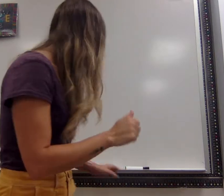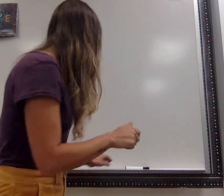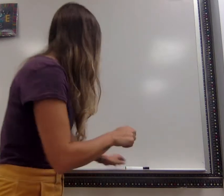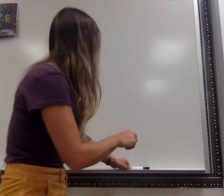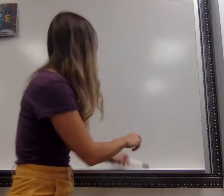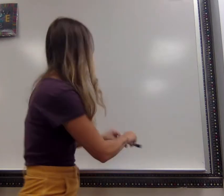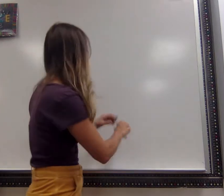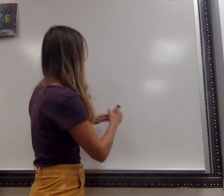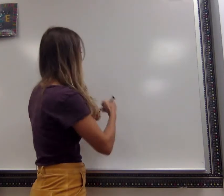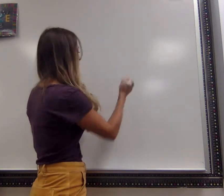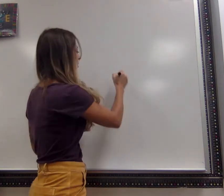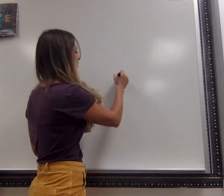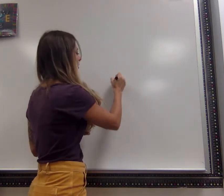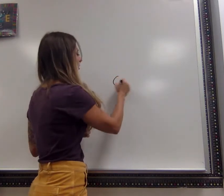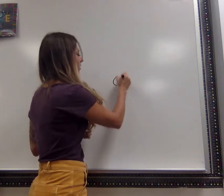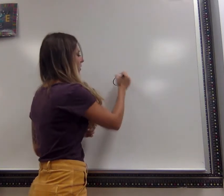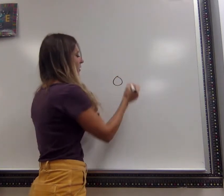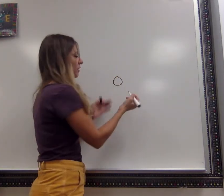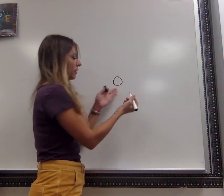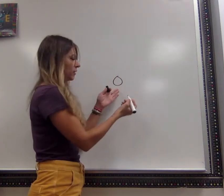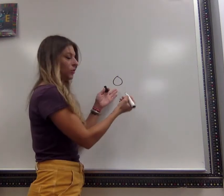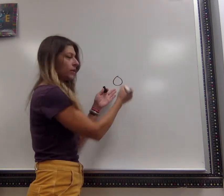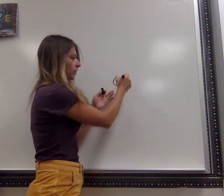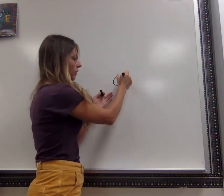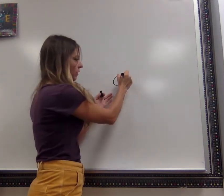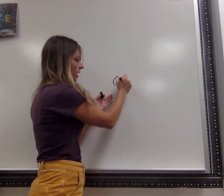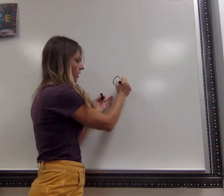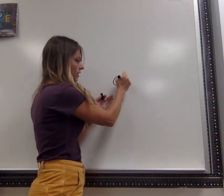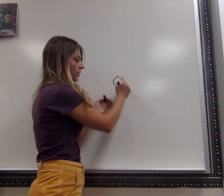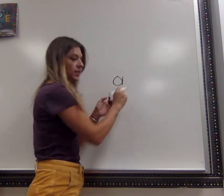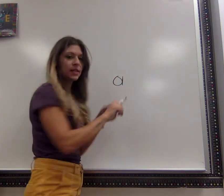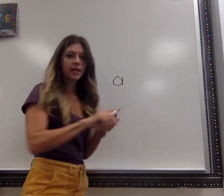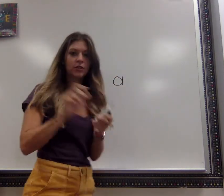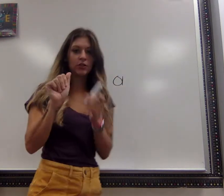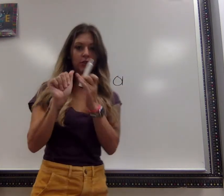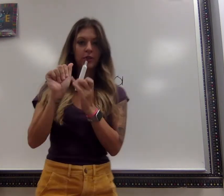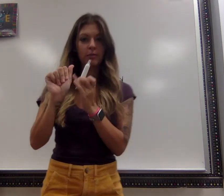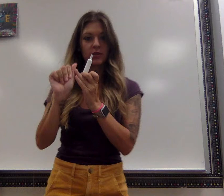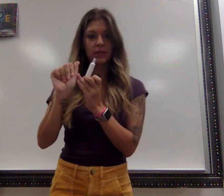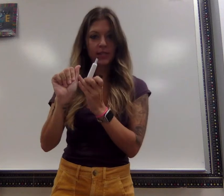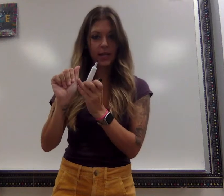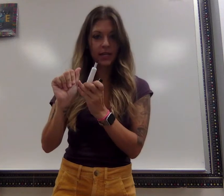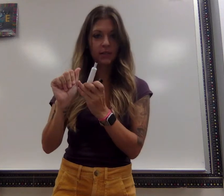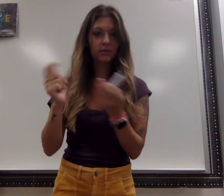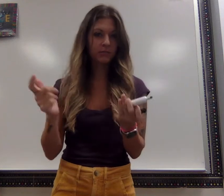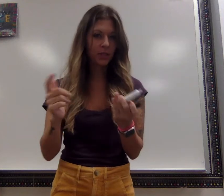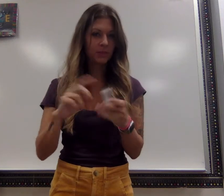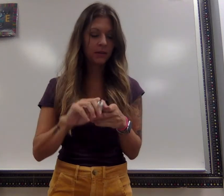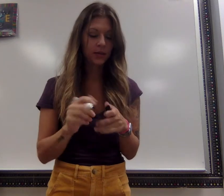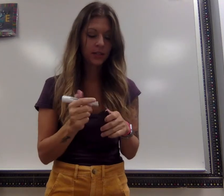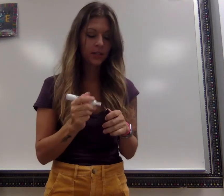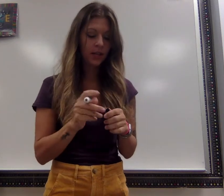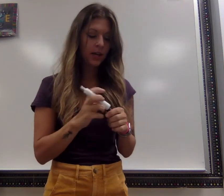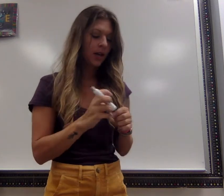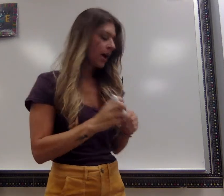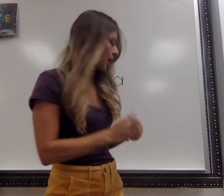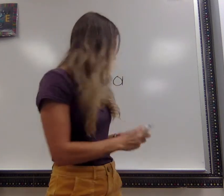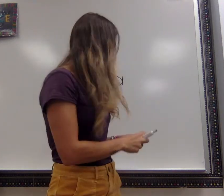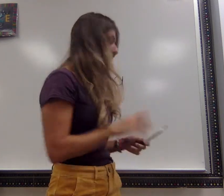if you wrote it on the board, you have the line down the side, so your thumb is on the side. Keep that in mind.